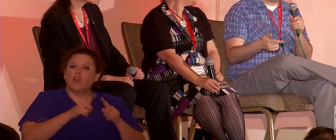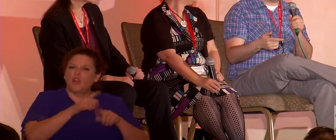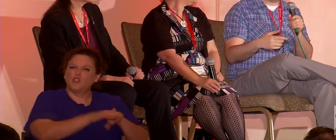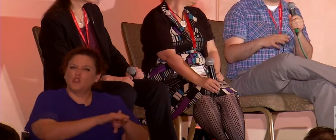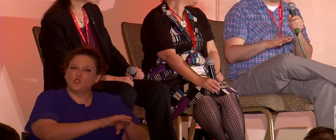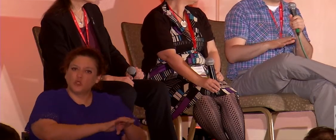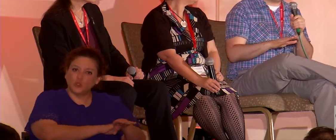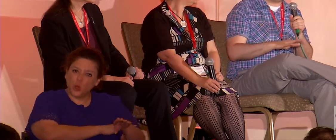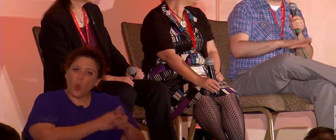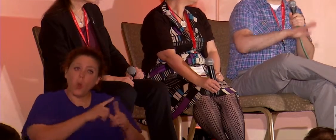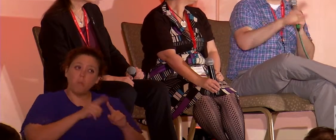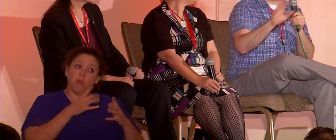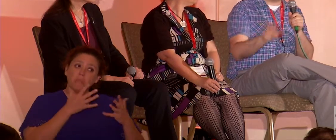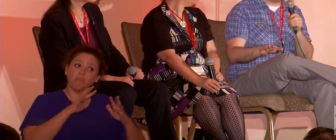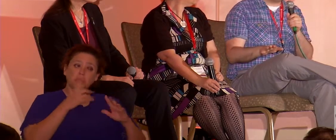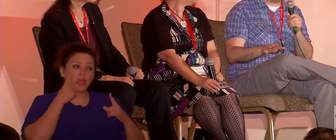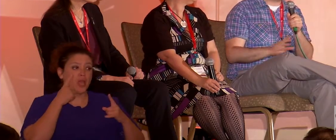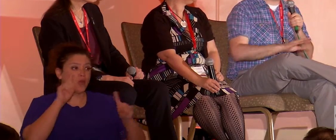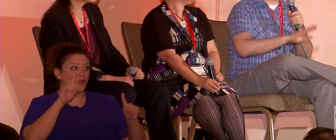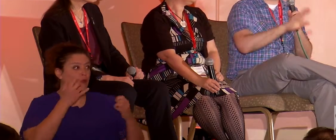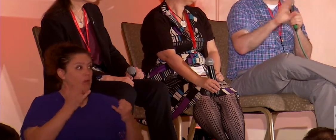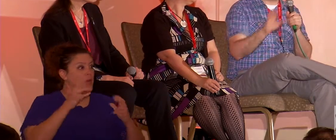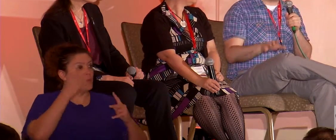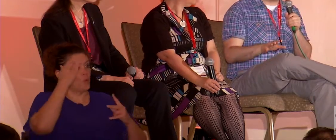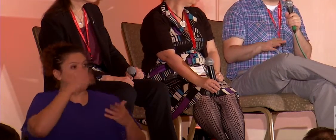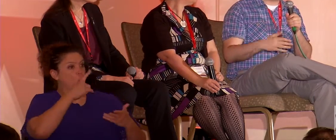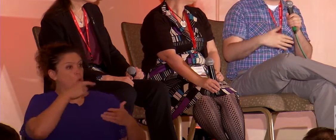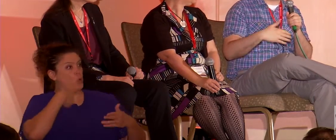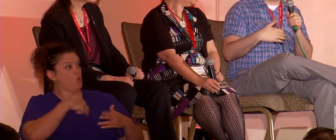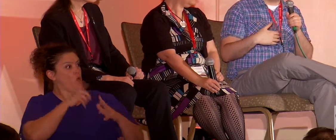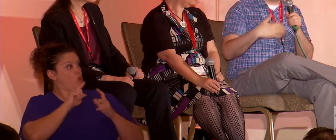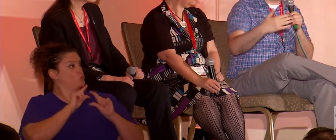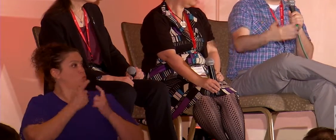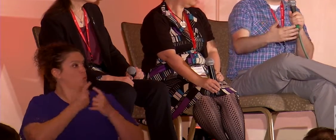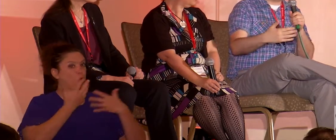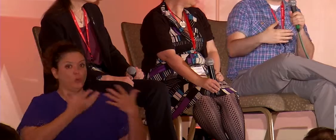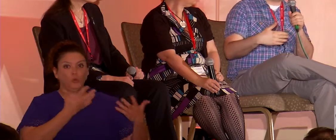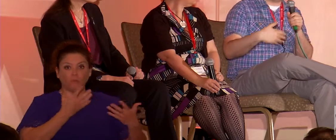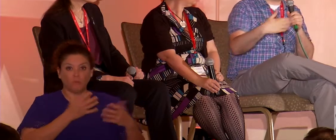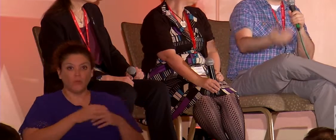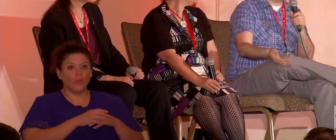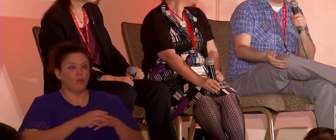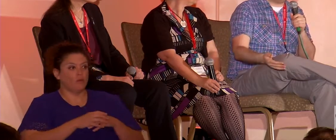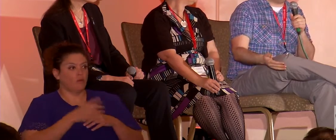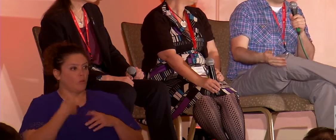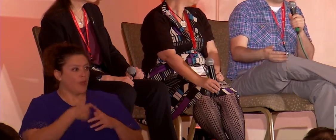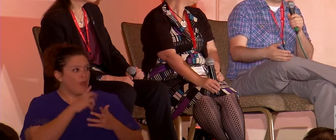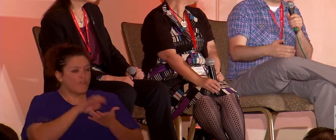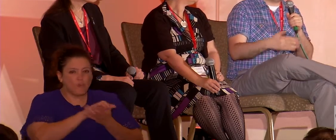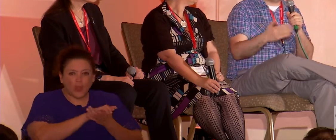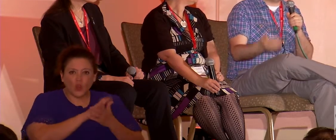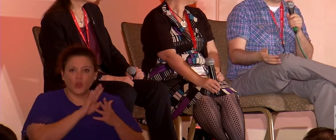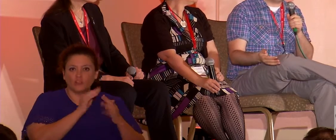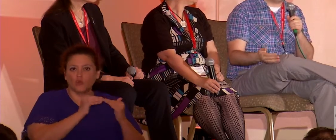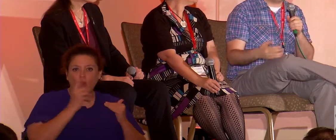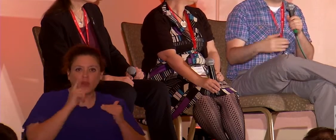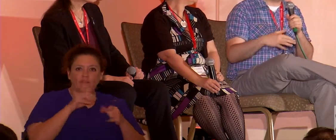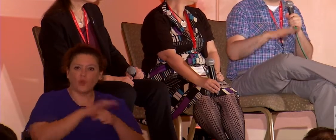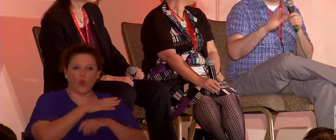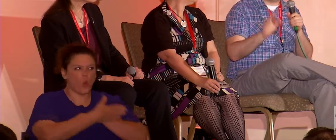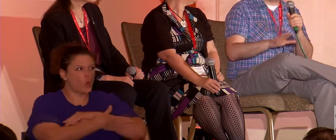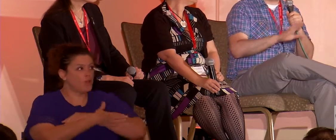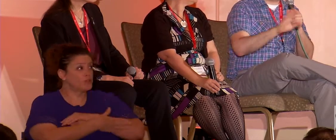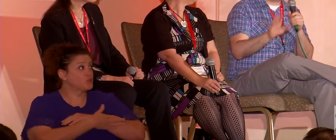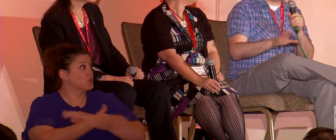of worked, right? We now have lots of visibility. We have lots of acceptance. We're going to have marriage equality for the whole country within